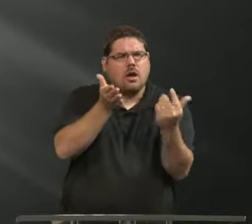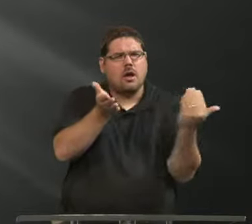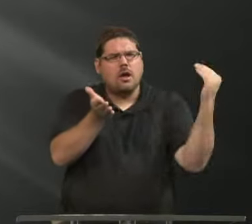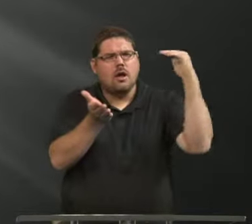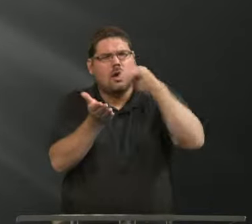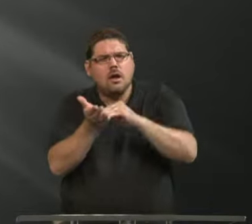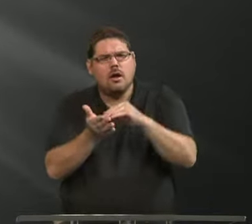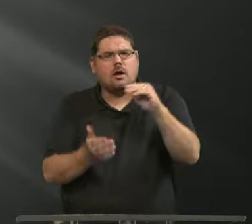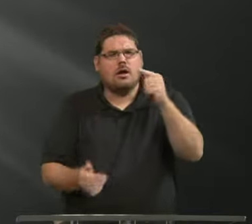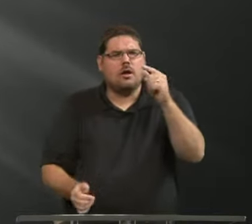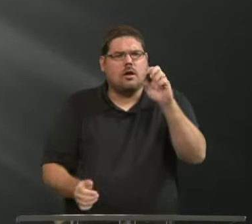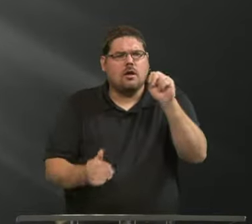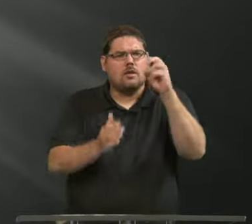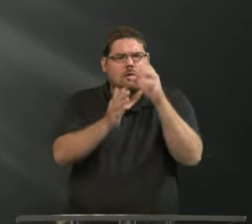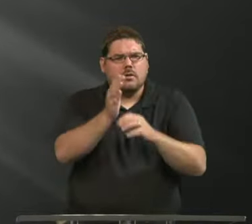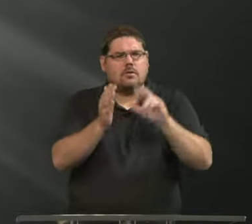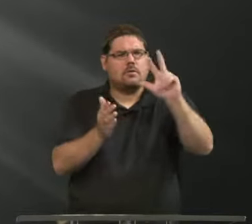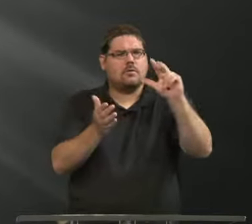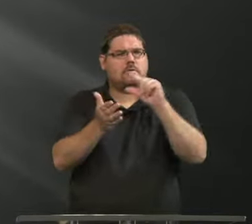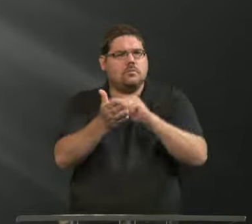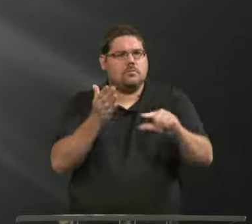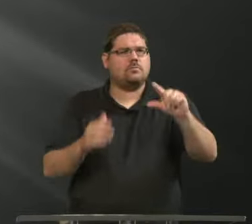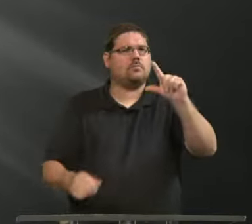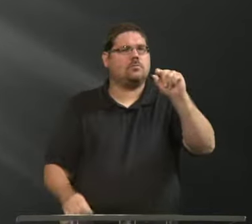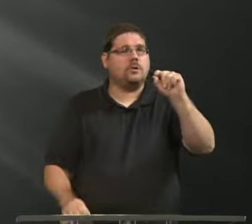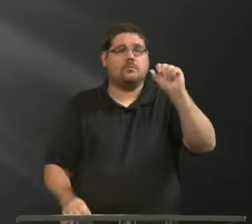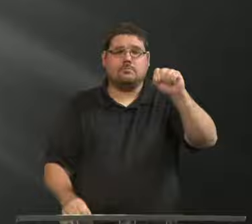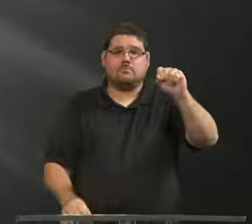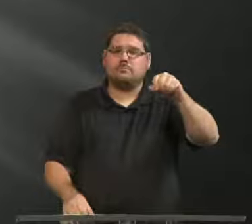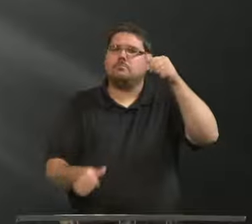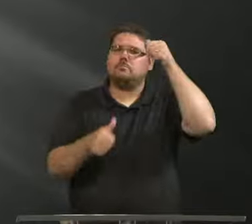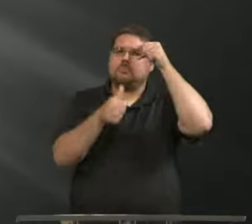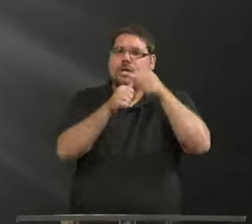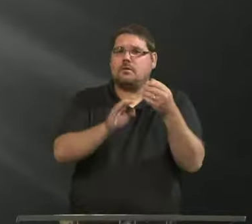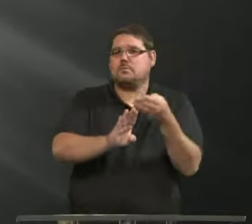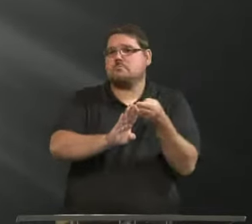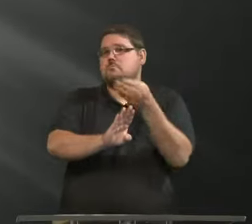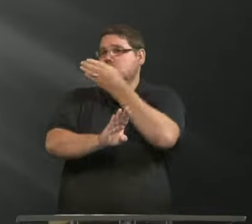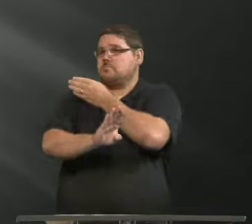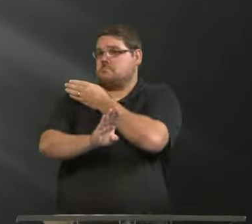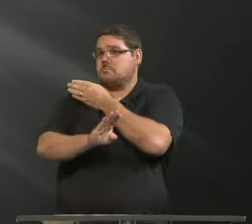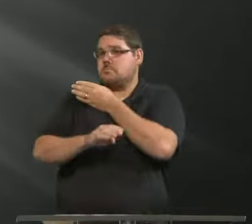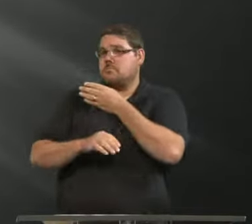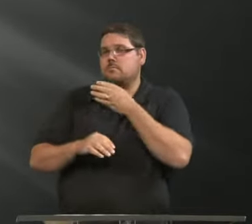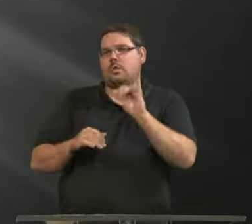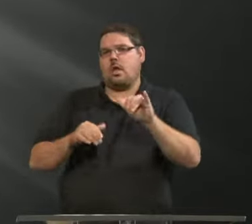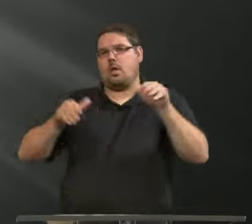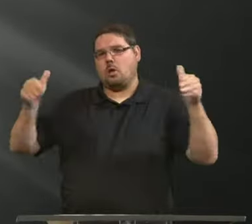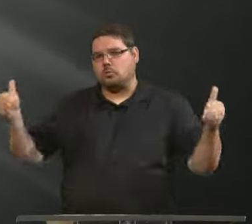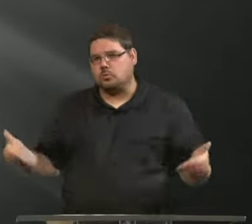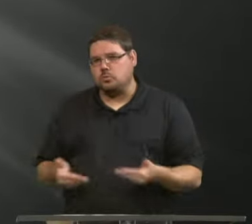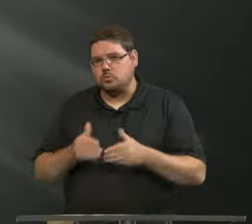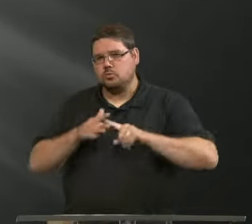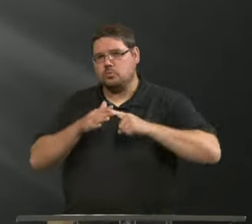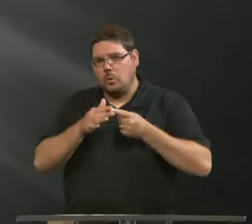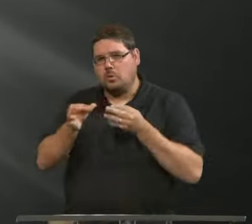Maybe you recall hearing about that before. I shared Genesis 3:20 before during our